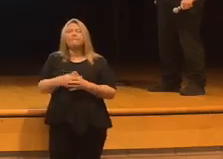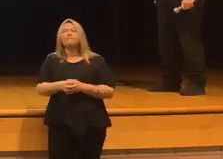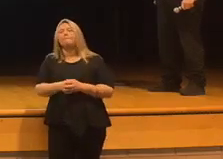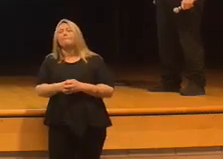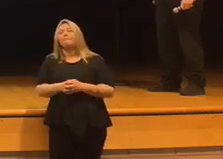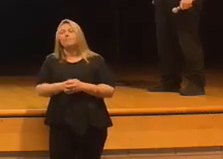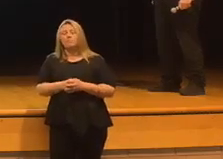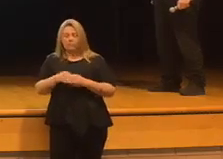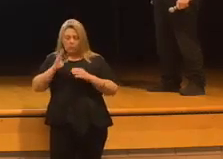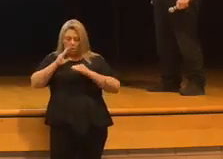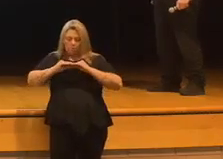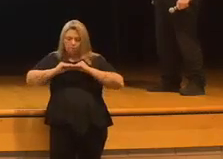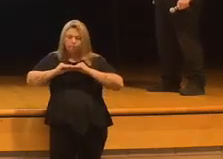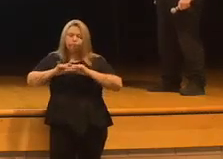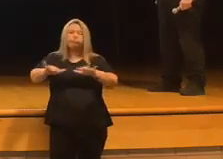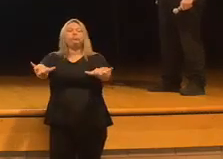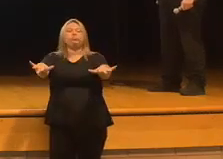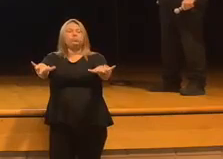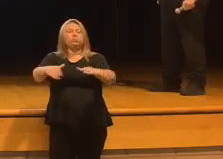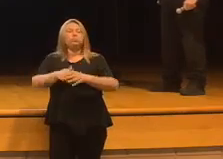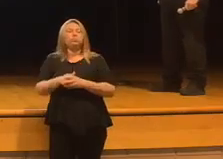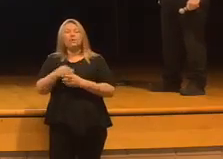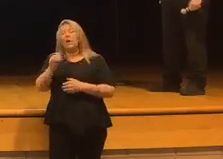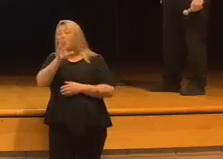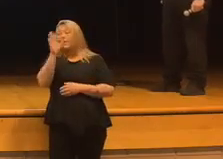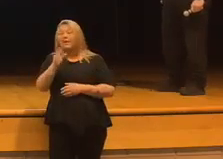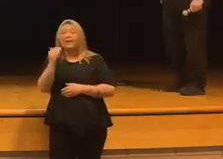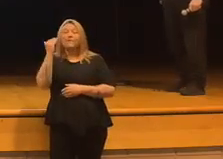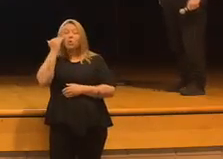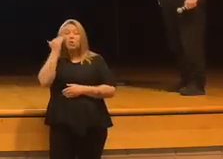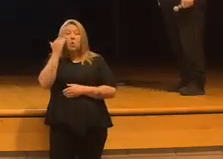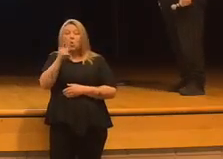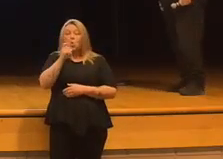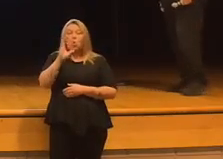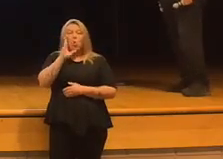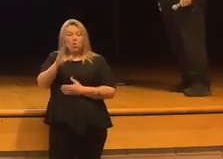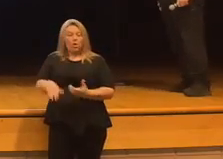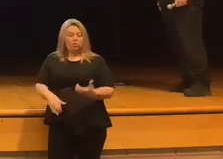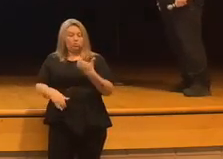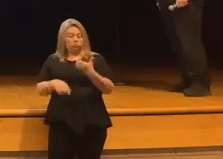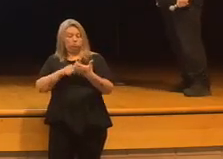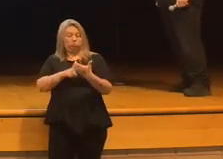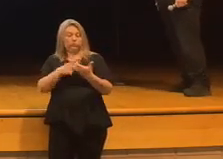It spreads, and you never know who might see it.